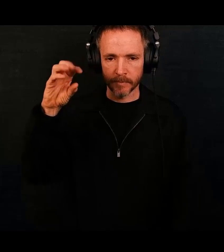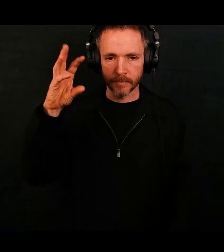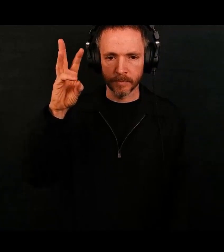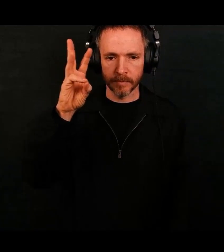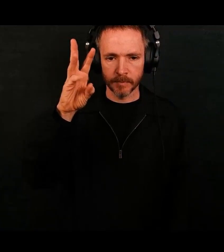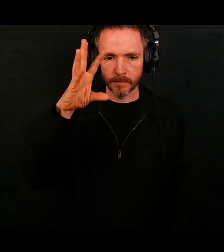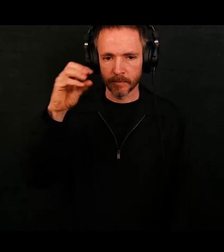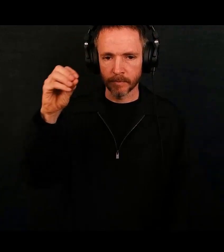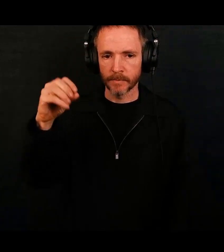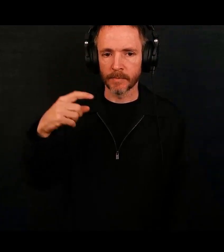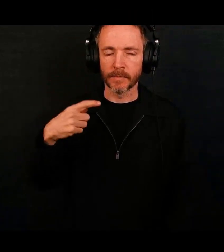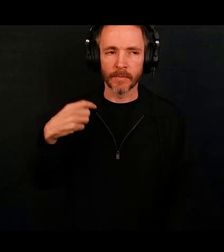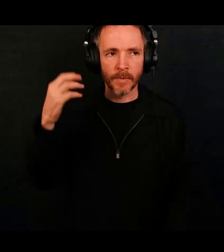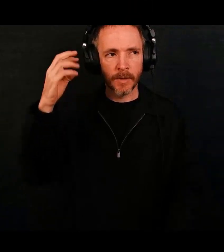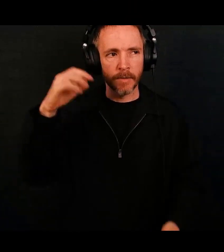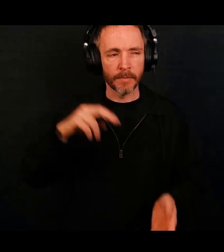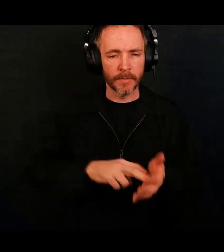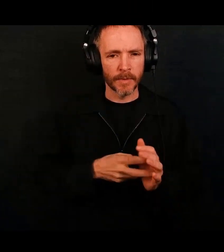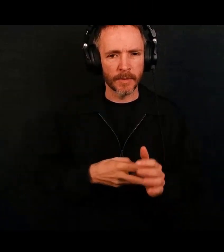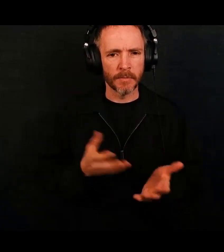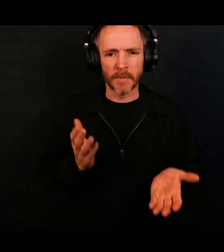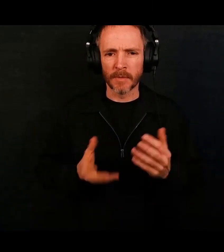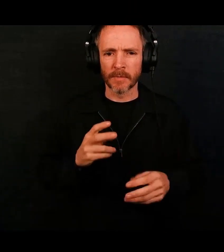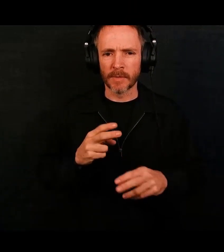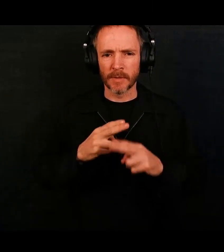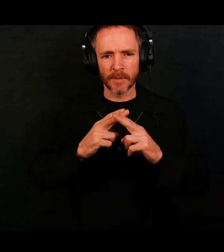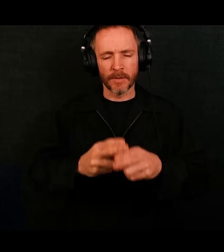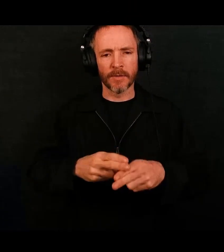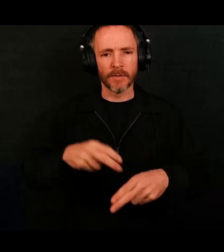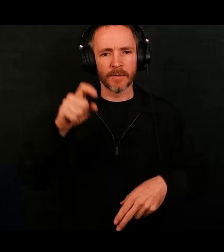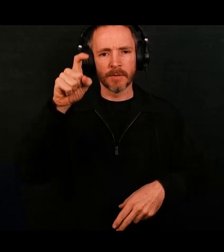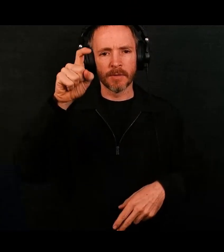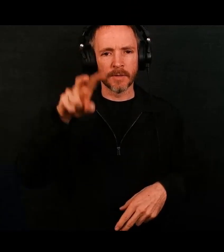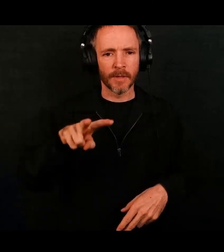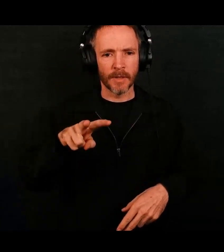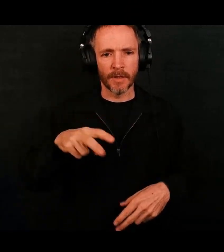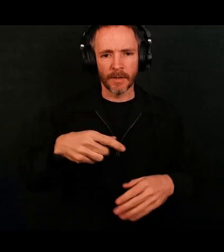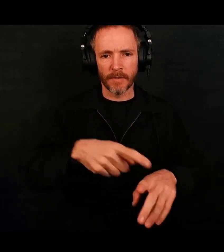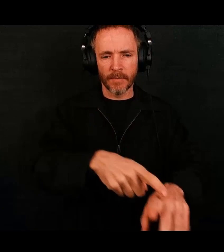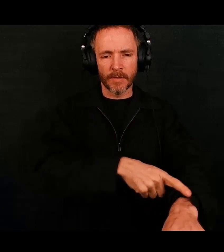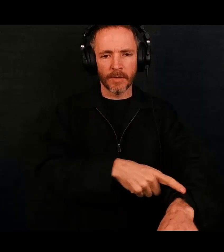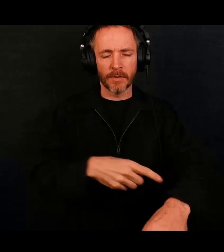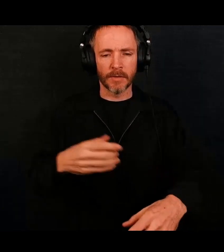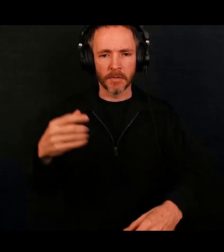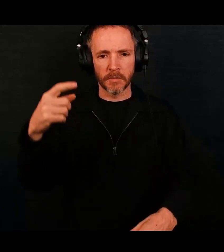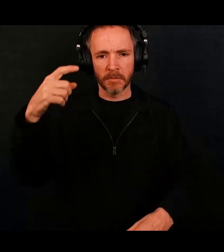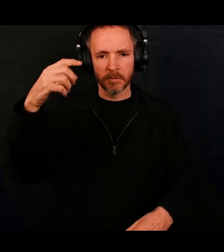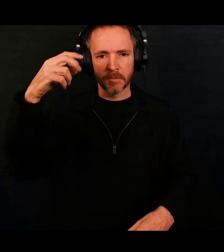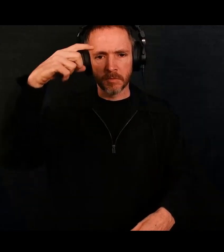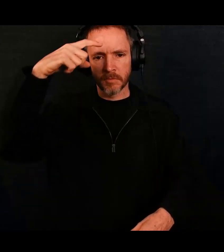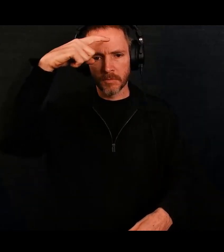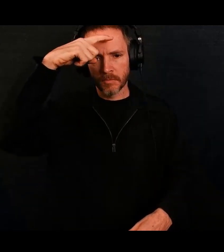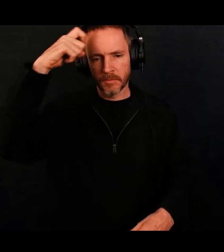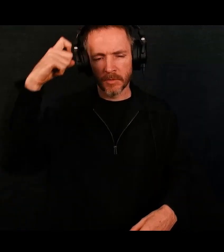I mean, I guess it's called a half long because it fits in the full thing. No, I don't know.